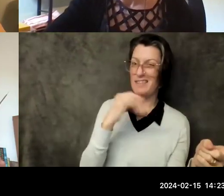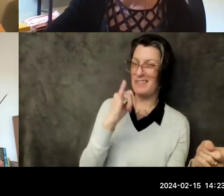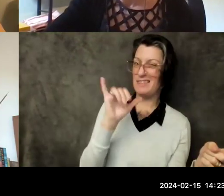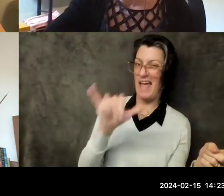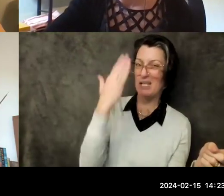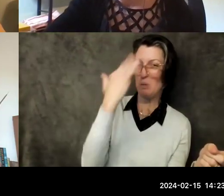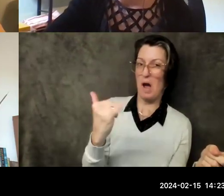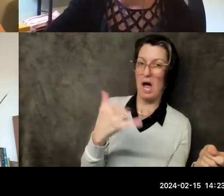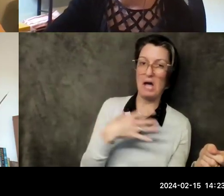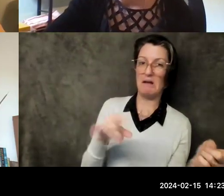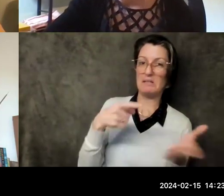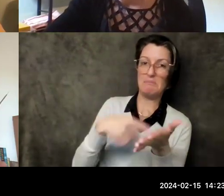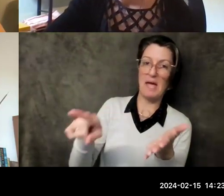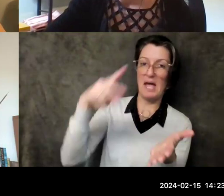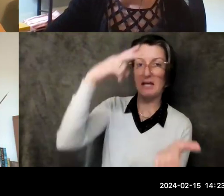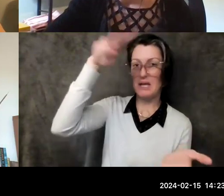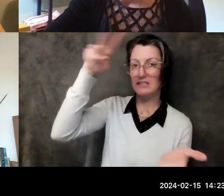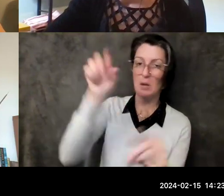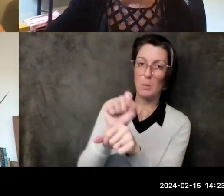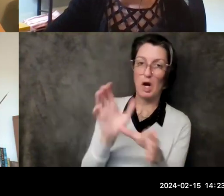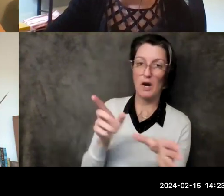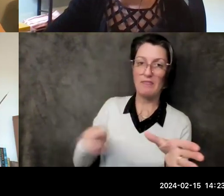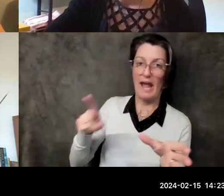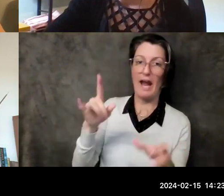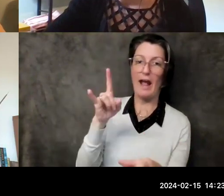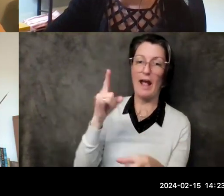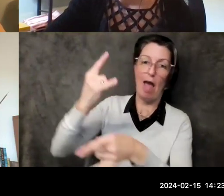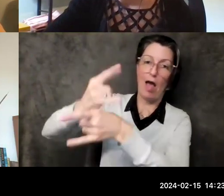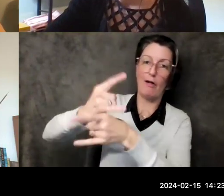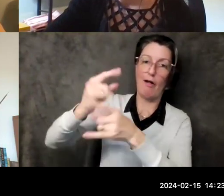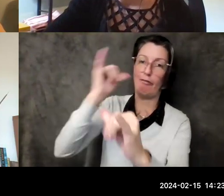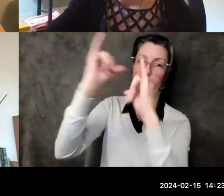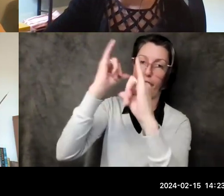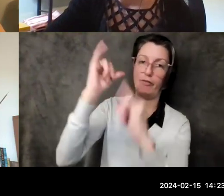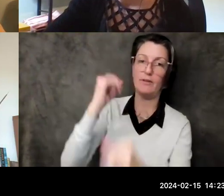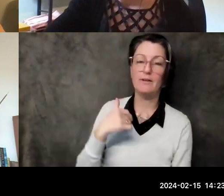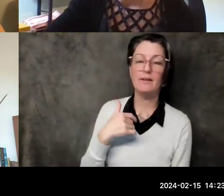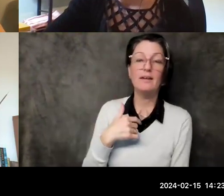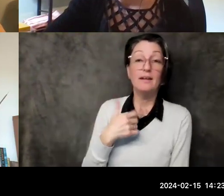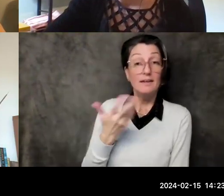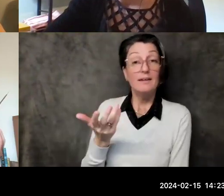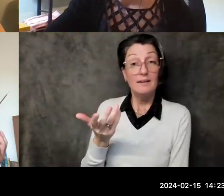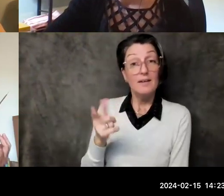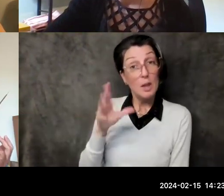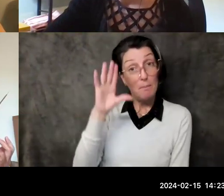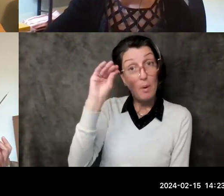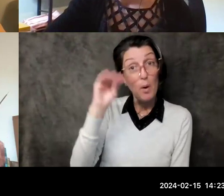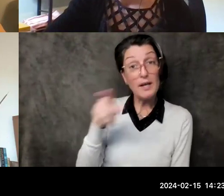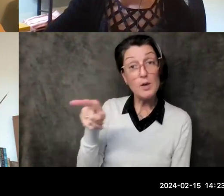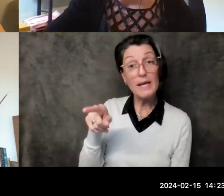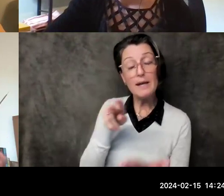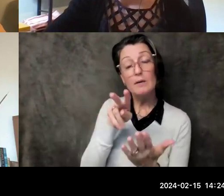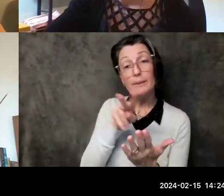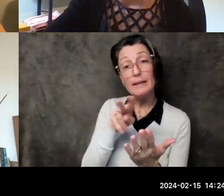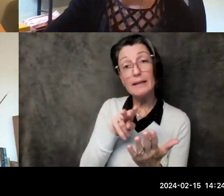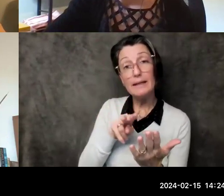it, right? So that's in his story, right? So he's reading that story and he's just using dialogue, right?